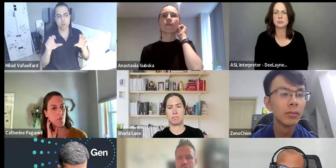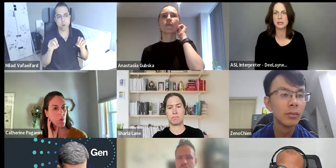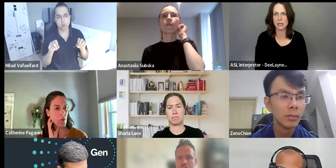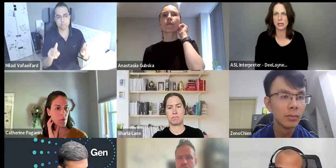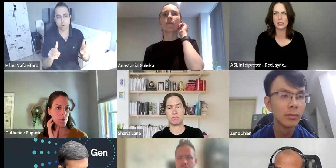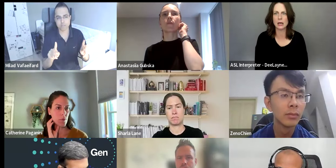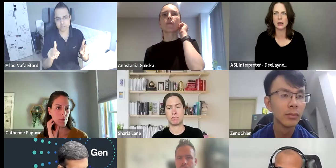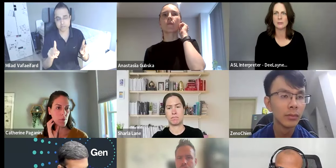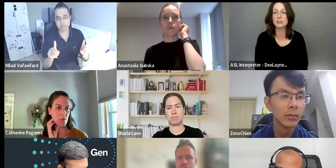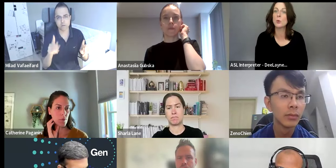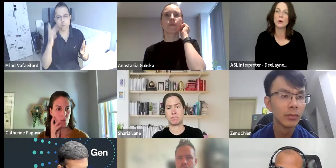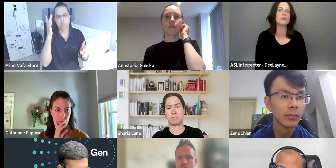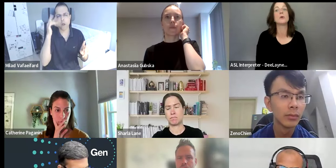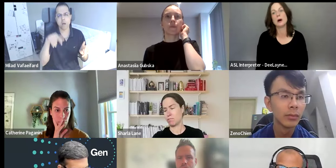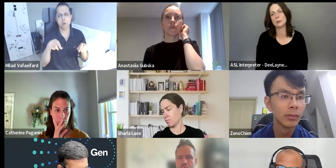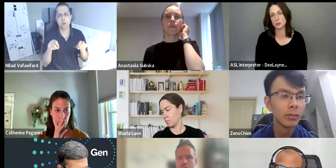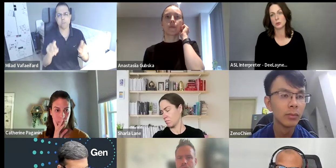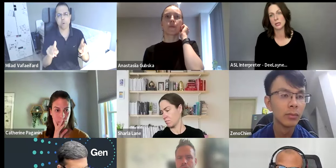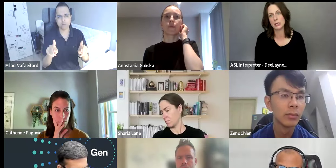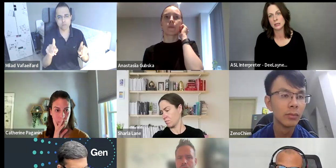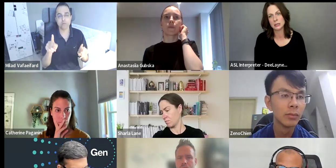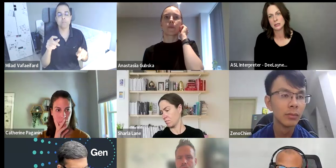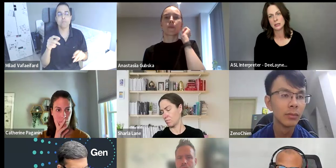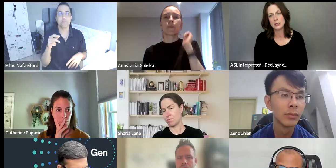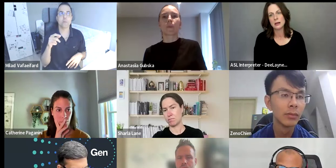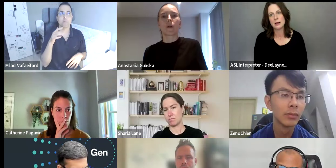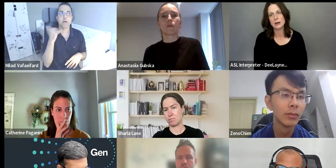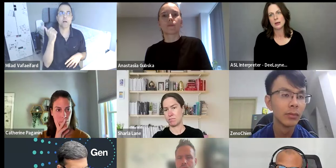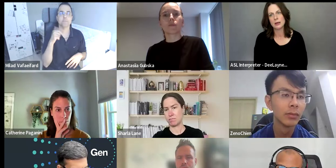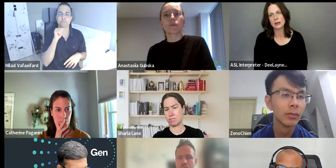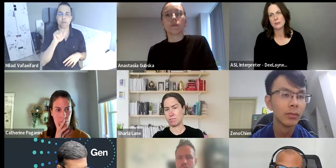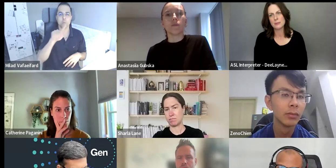of speaking. It's a wonderful opportunity